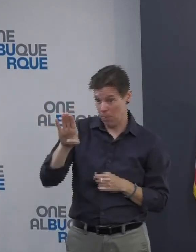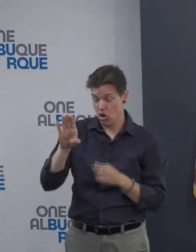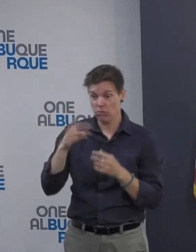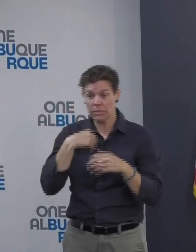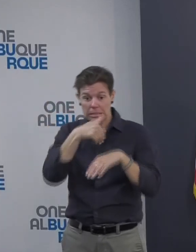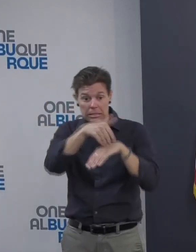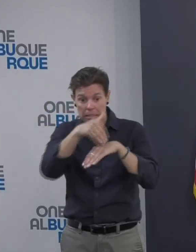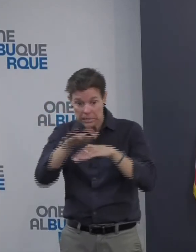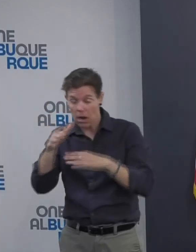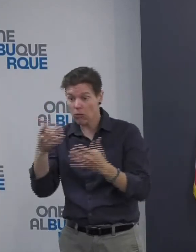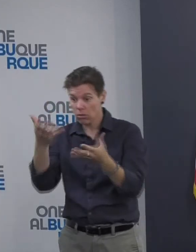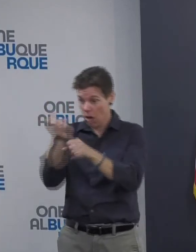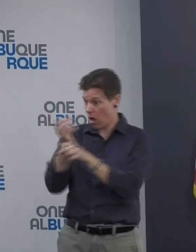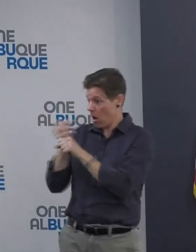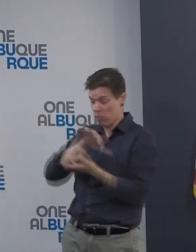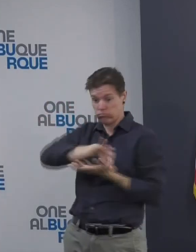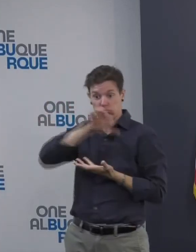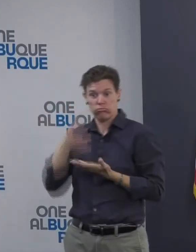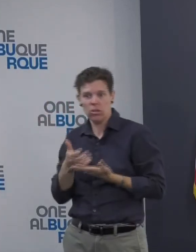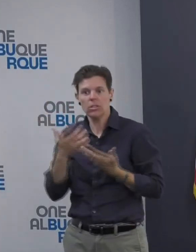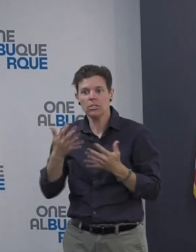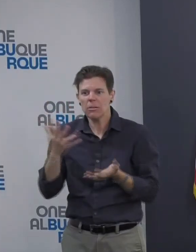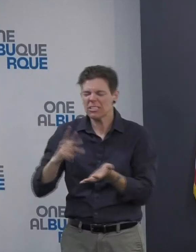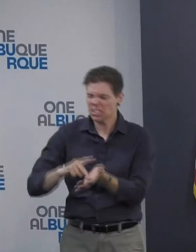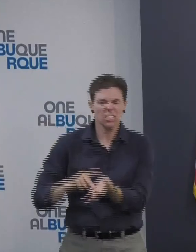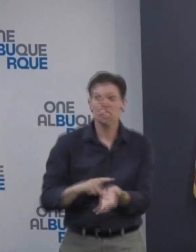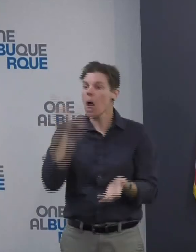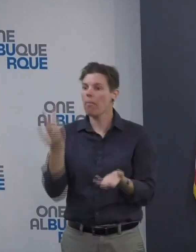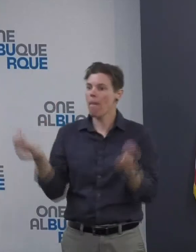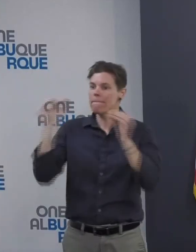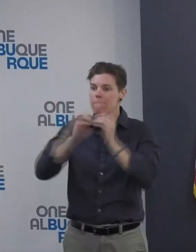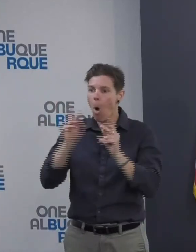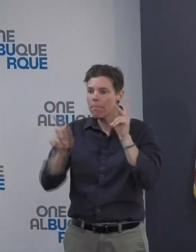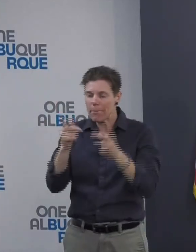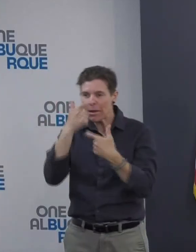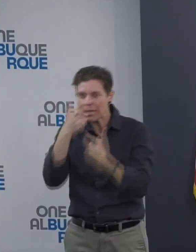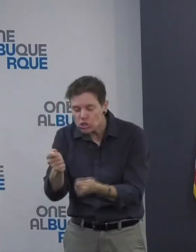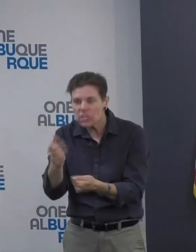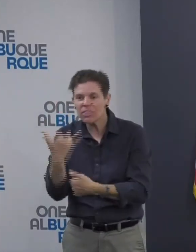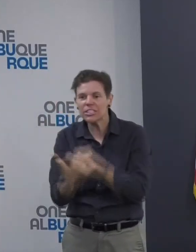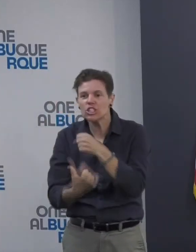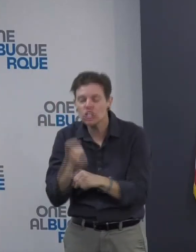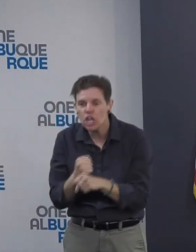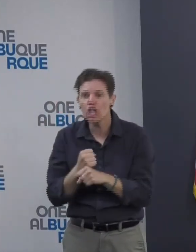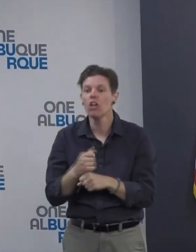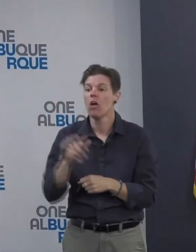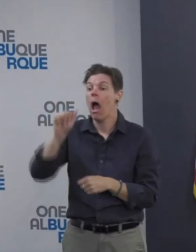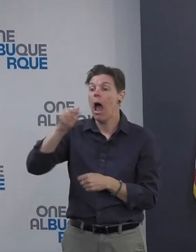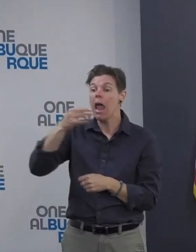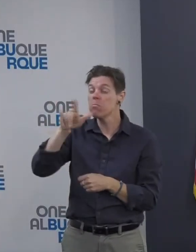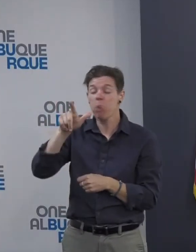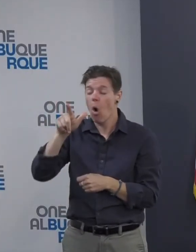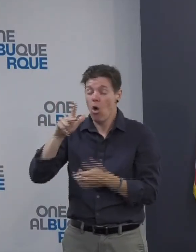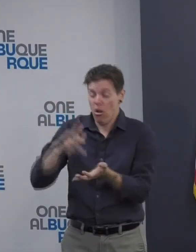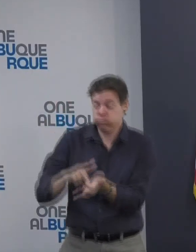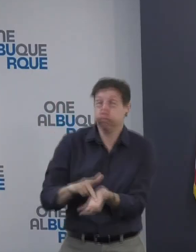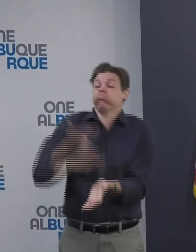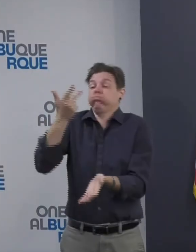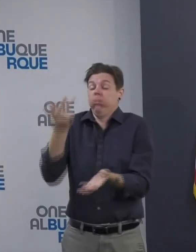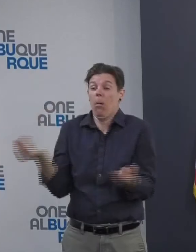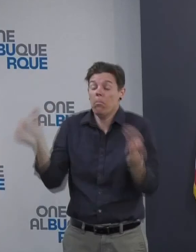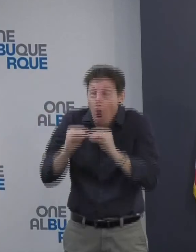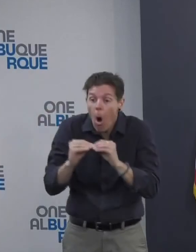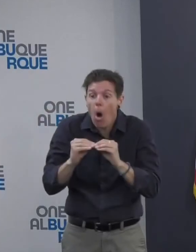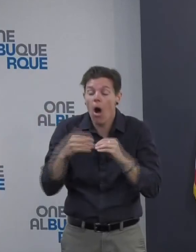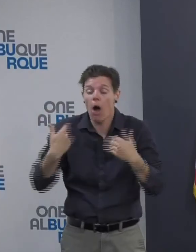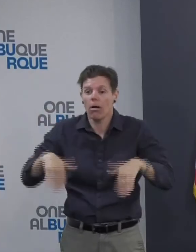and actually in April, they were triple what they were last year. So we feel like, at least in the initial process, we're in a very good place. Our testing